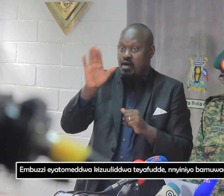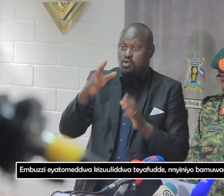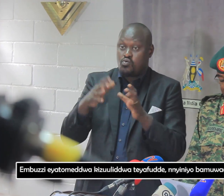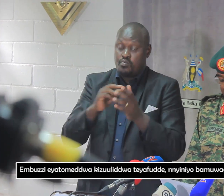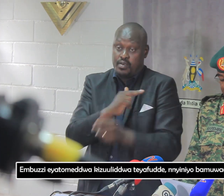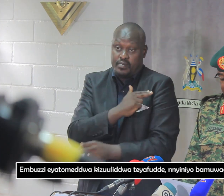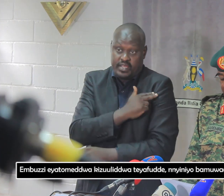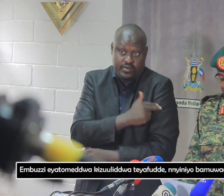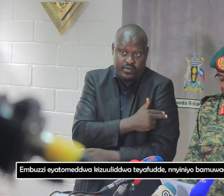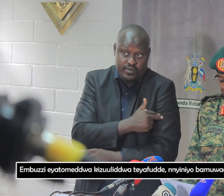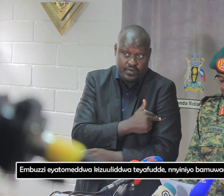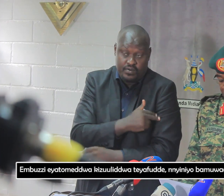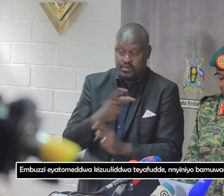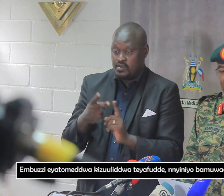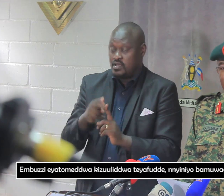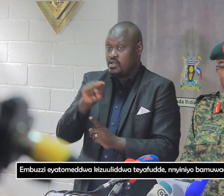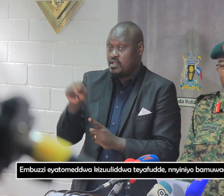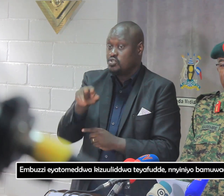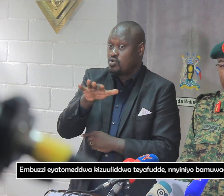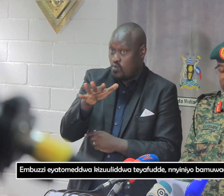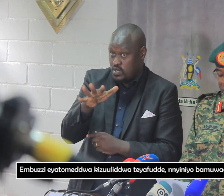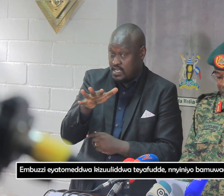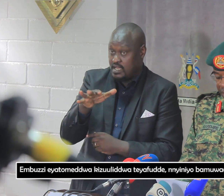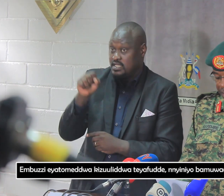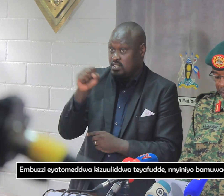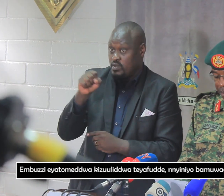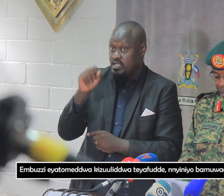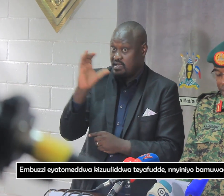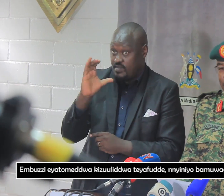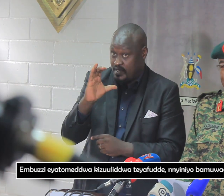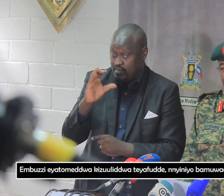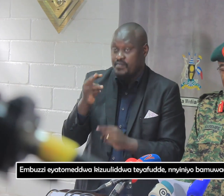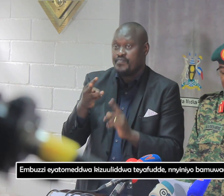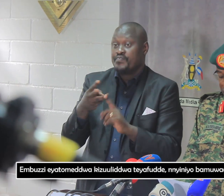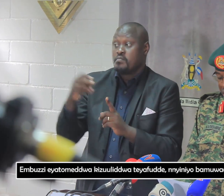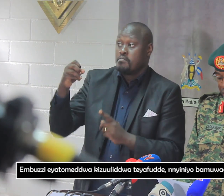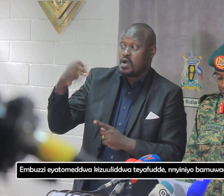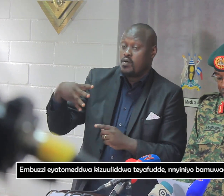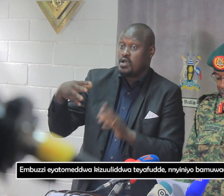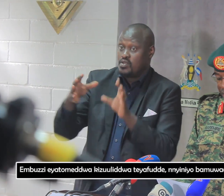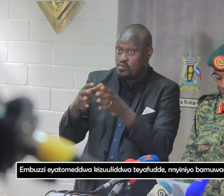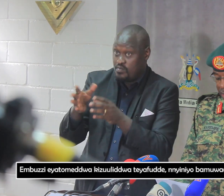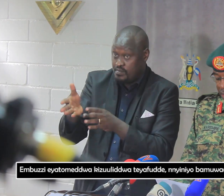Medical, National Water and Sewage Corporation, Power Generation,